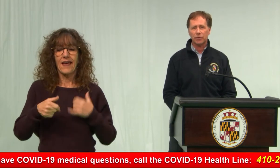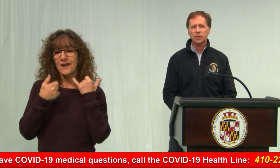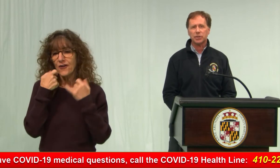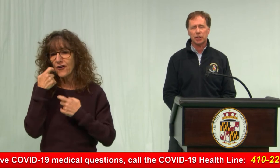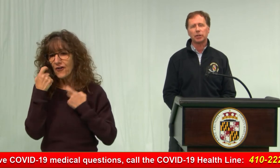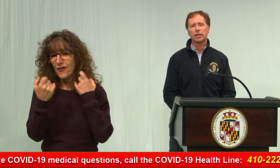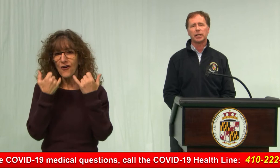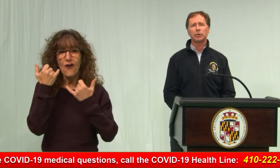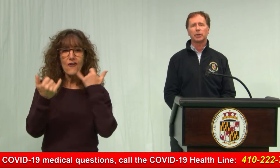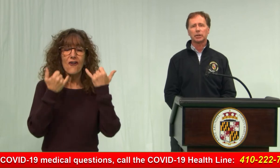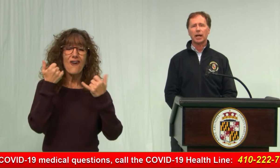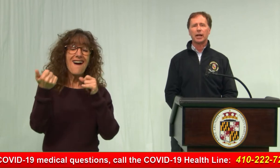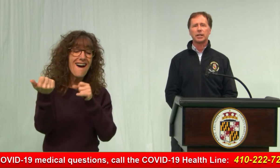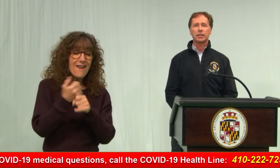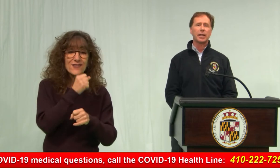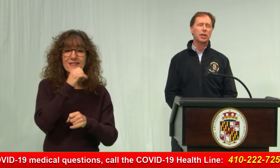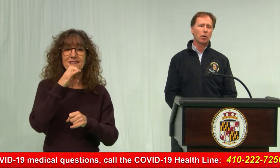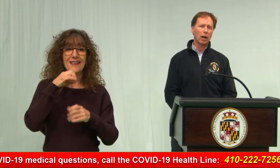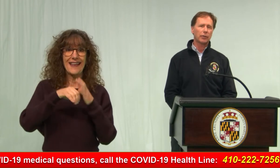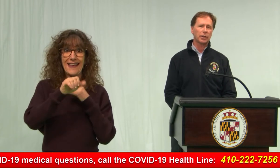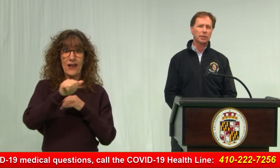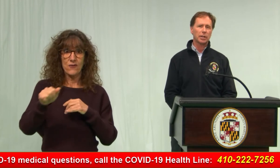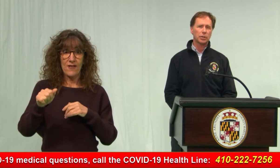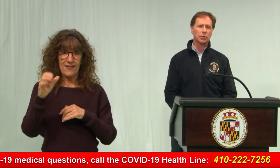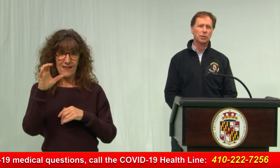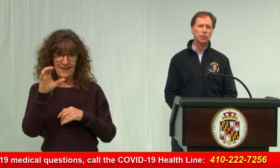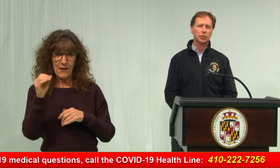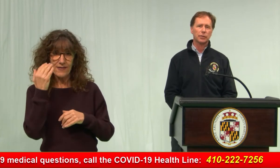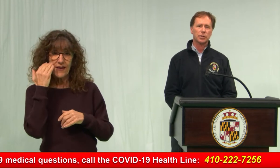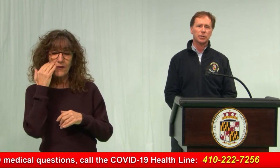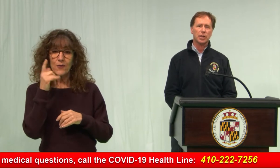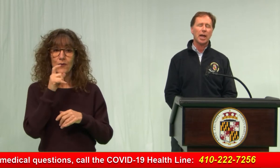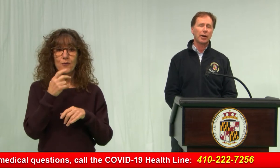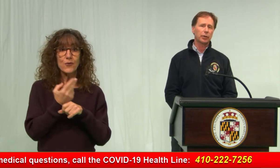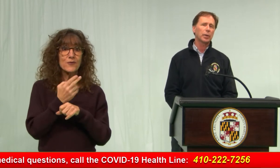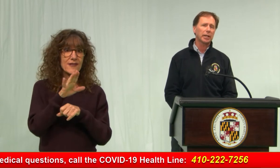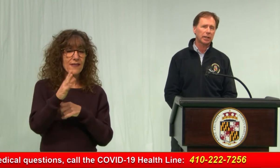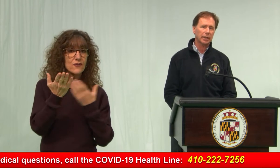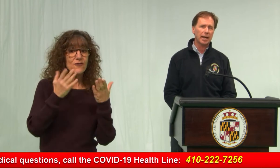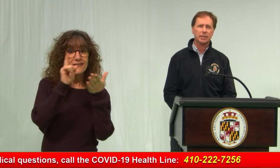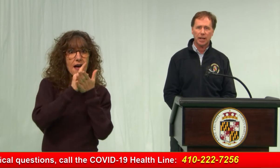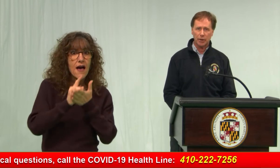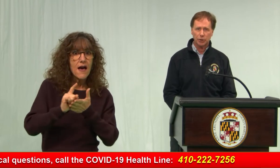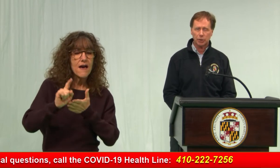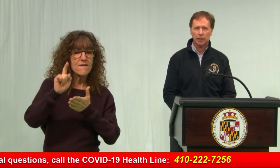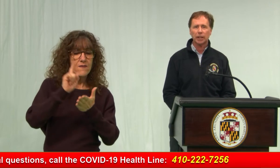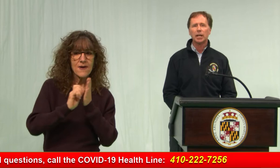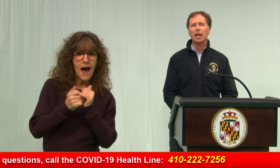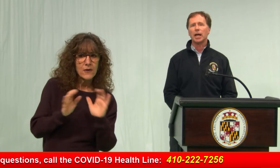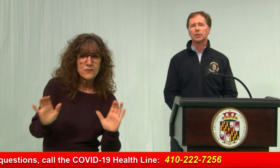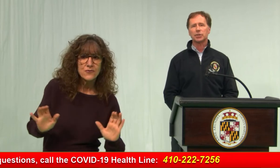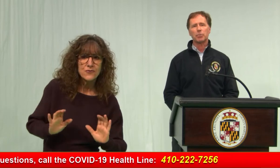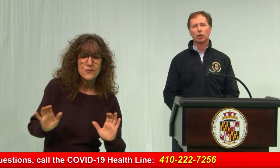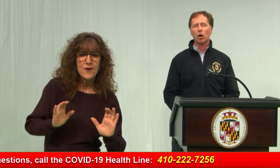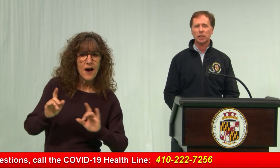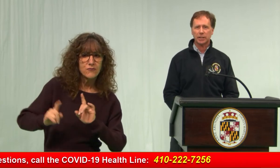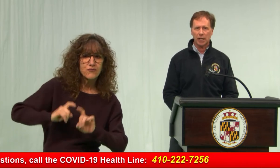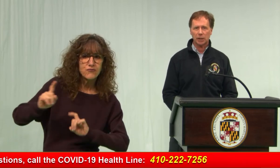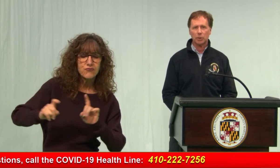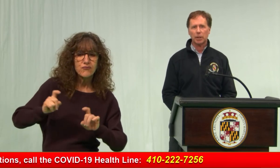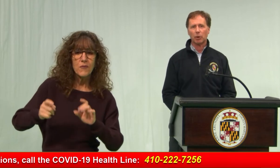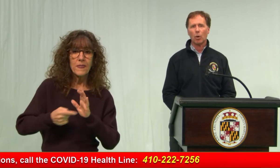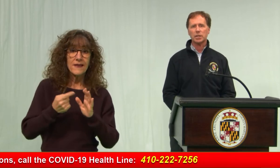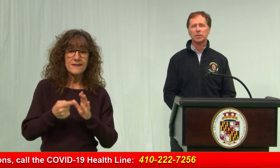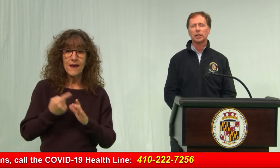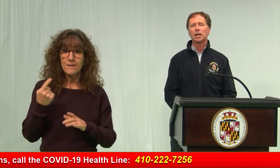to every senior in Anne Arundel County that they know of that uses their services every week and asking how they're doing. And some they're calling